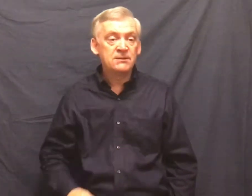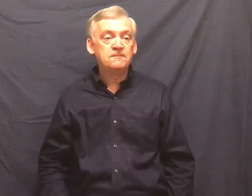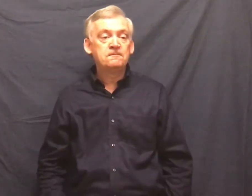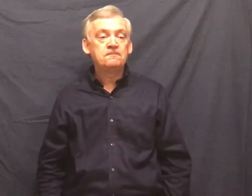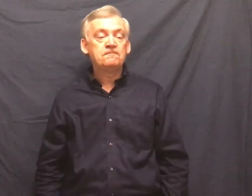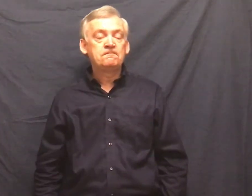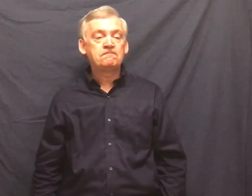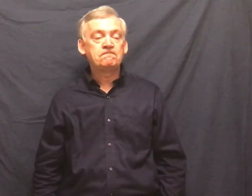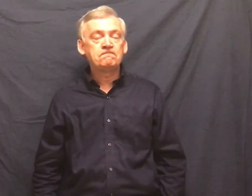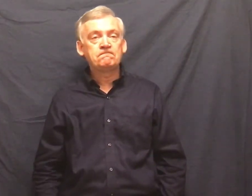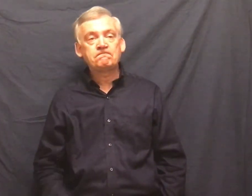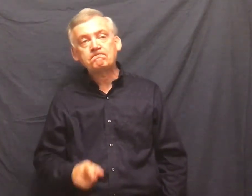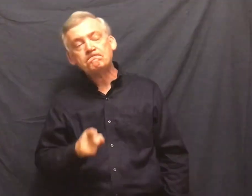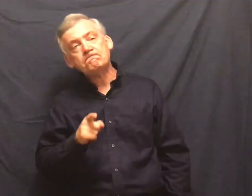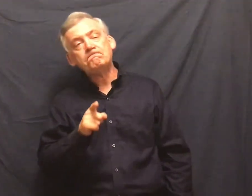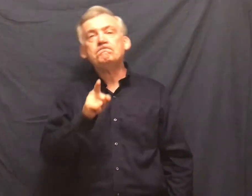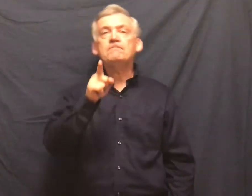And down the flat we'll have a